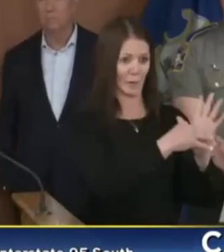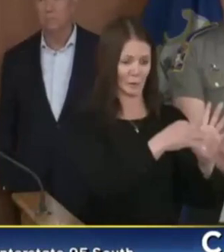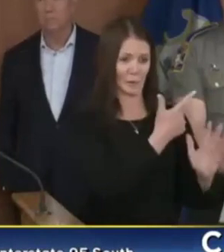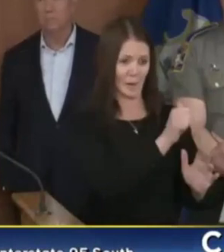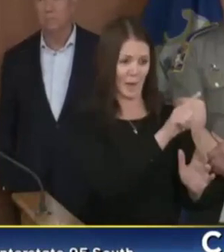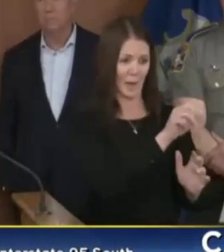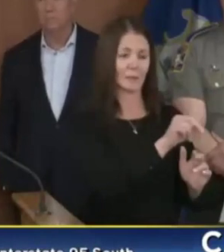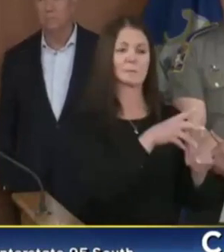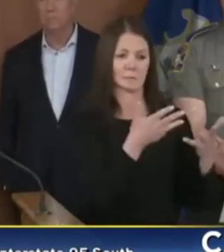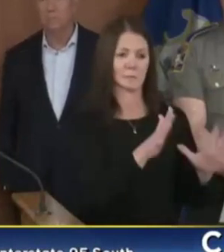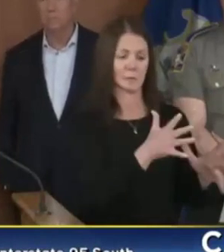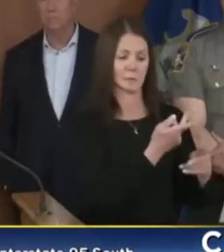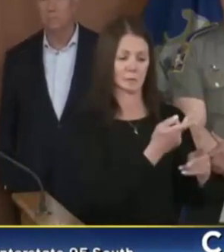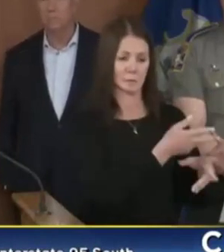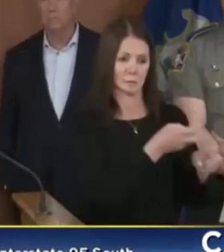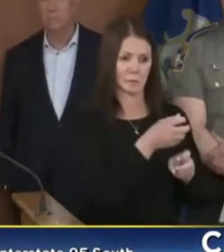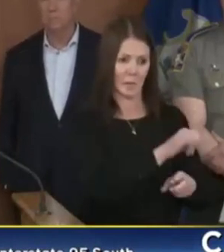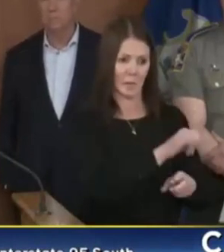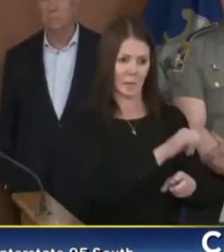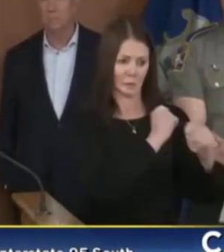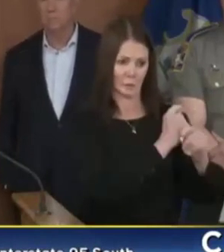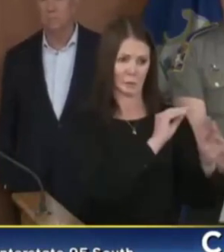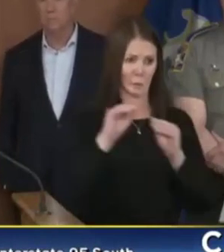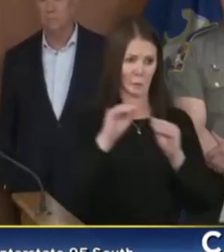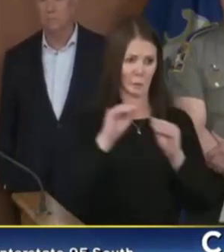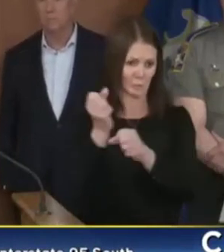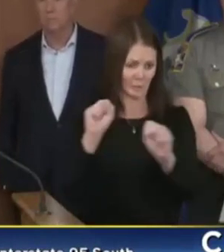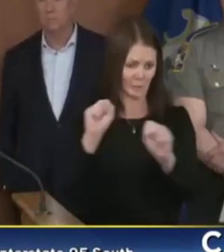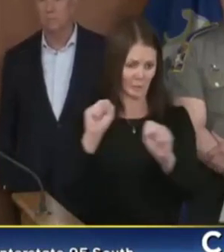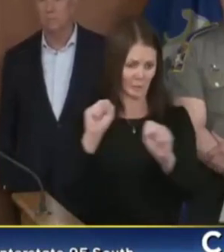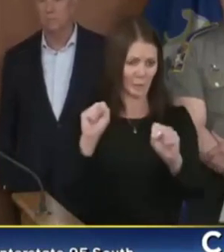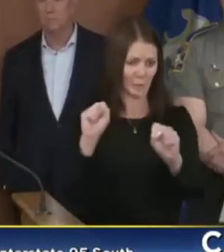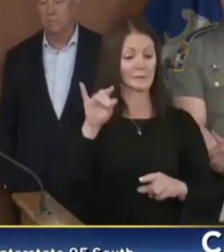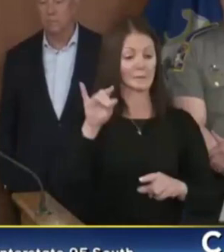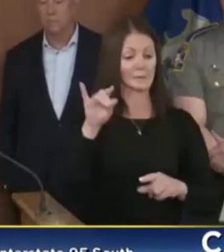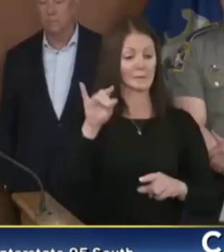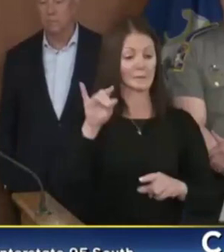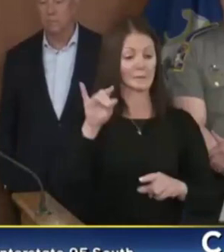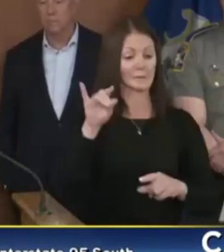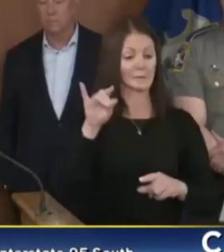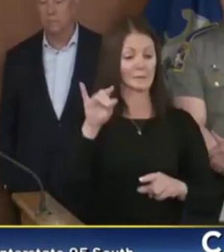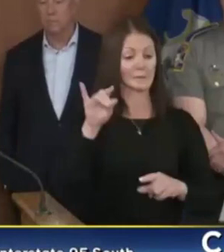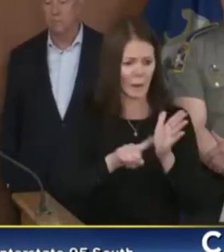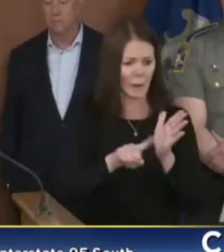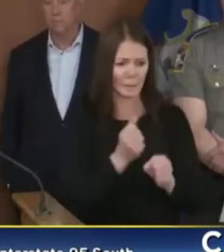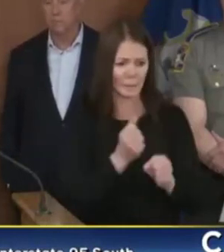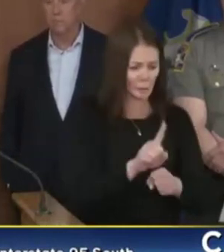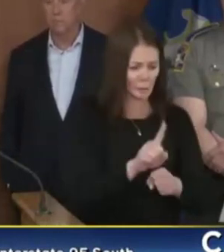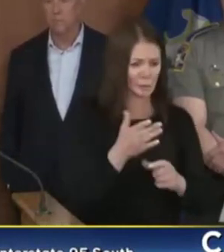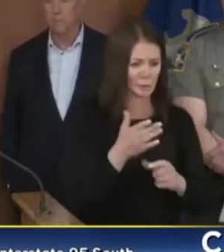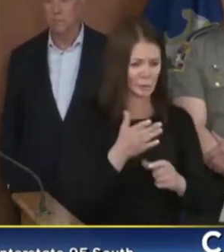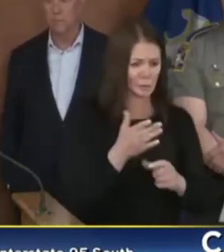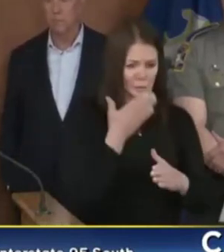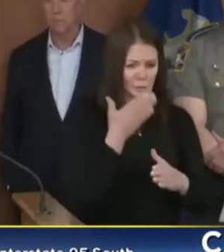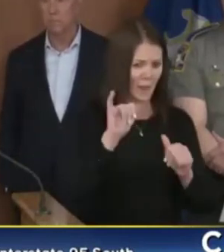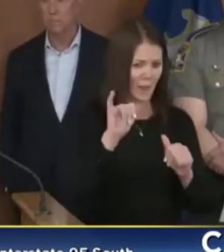truck. The DEEP ERU team has conducted air monitoring with handheld technology, and we believe there's no danger, no impacts